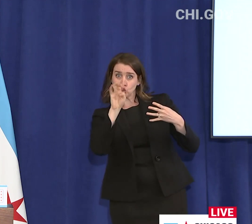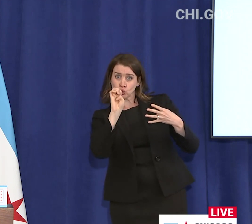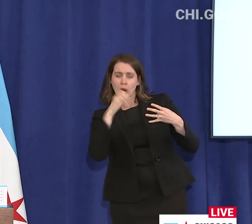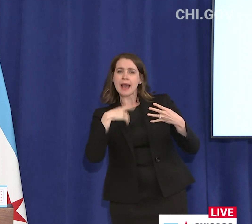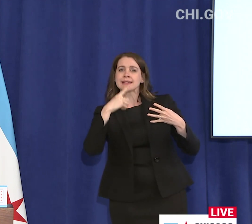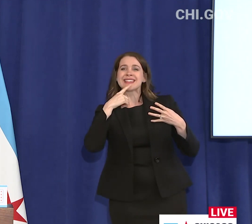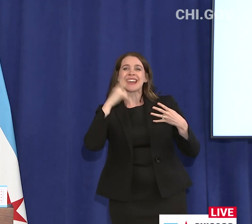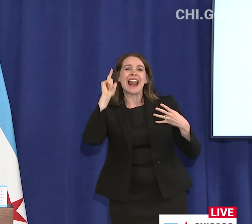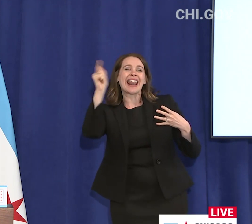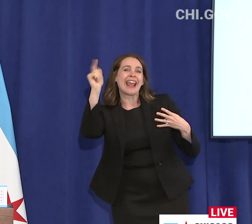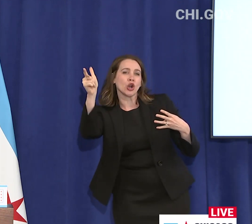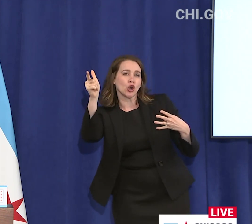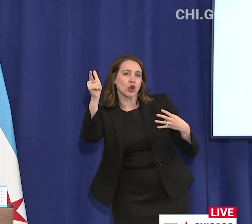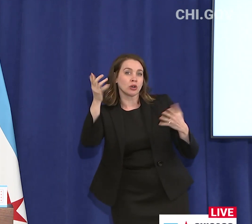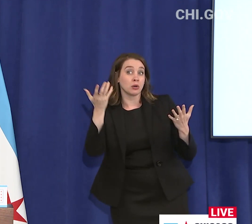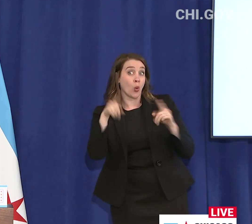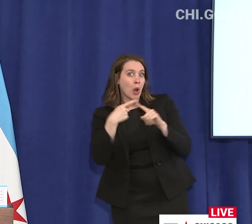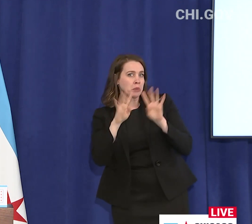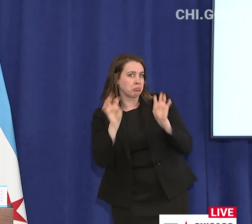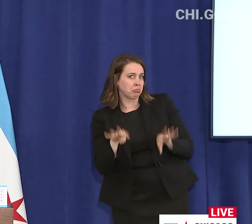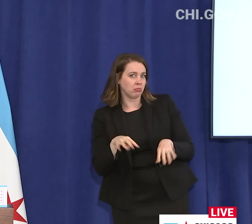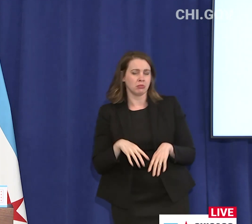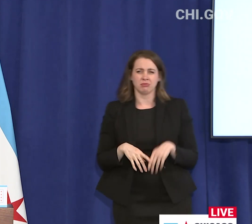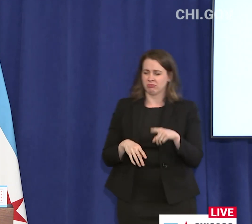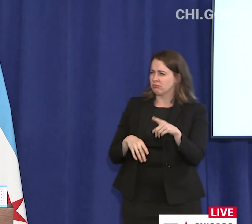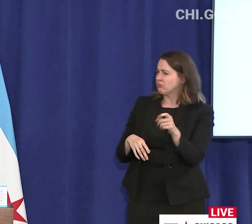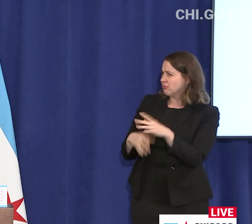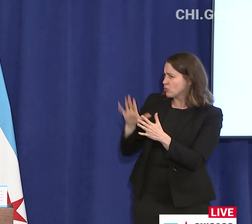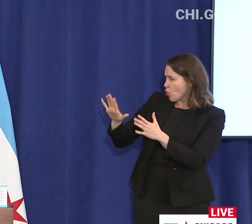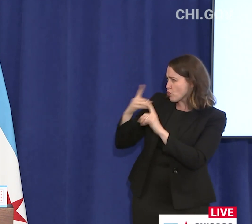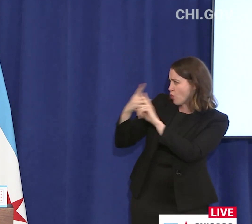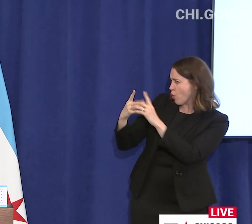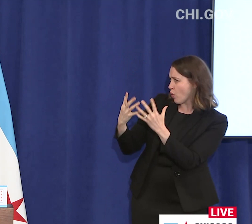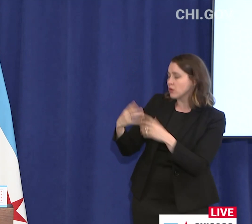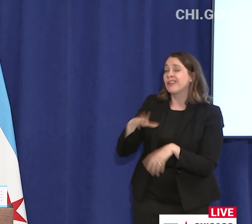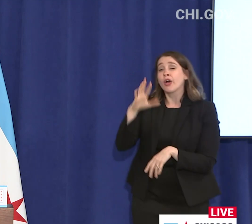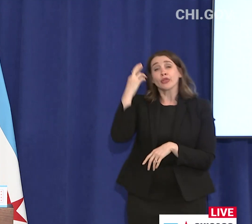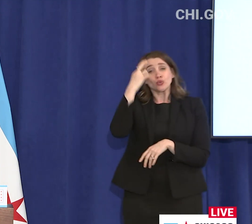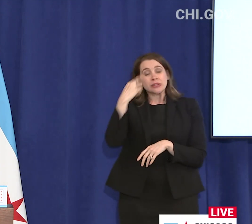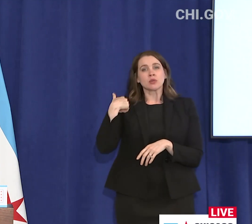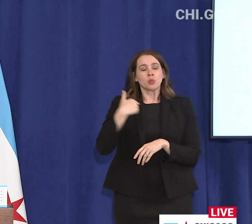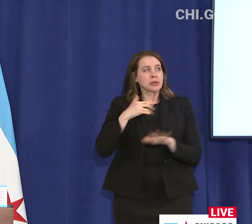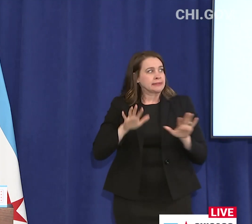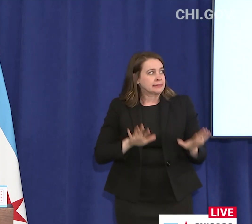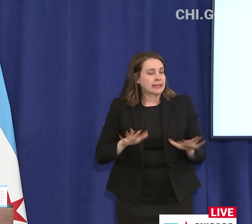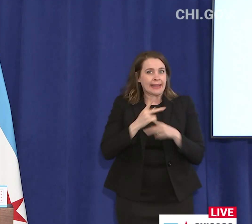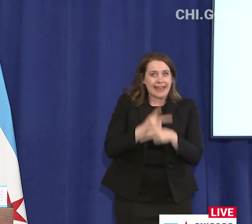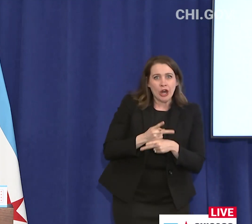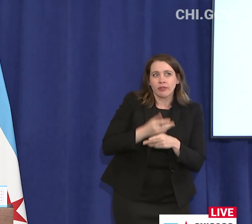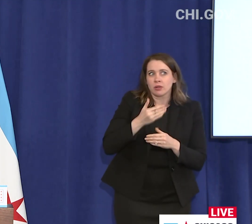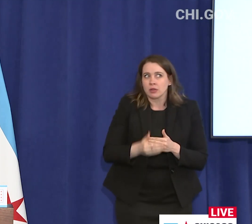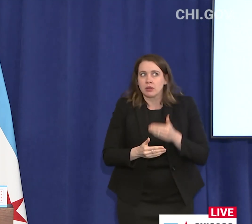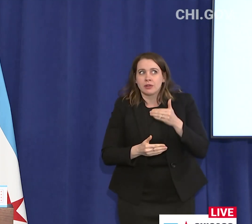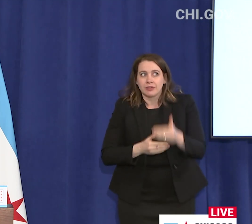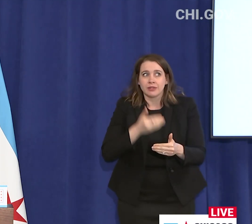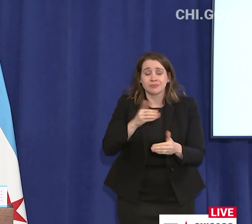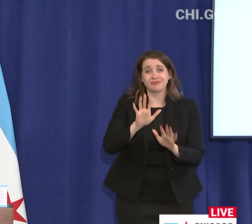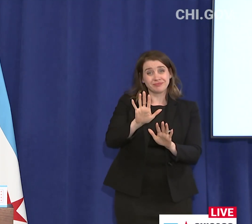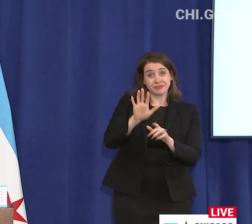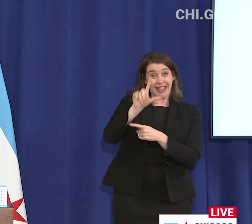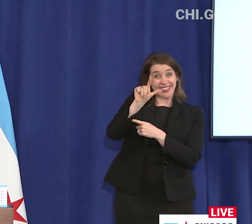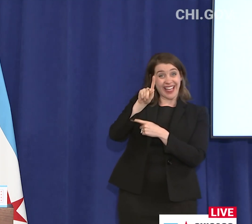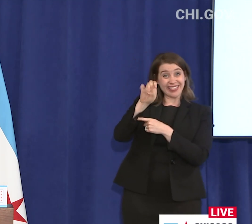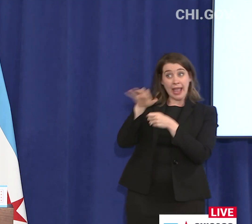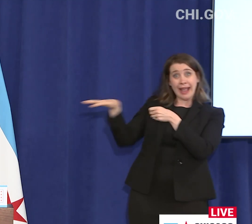goal, perhaps? Well, the goal and why we're taking our time with this is the lakefront is a